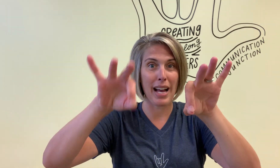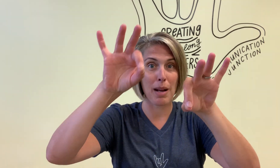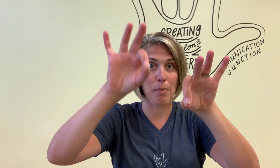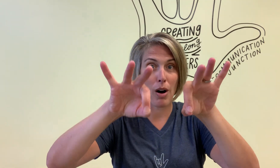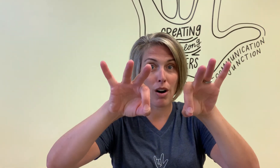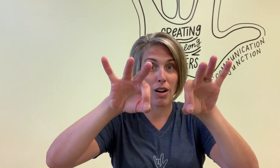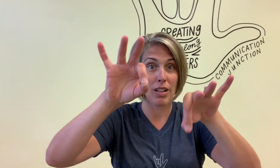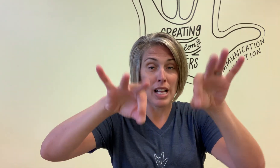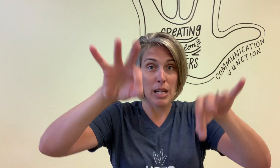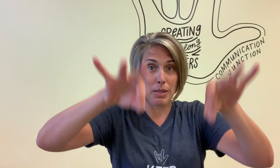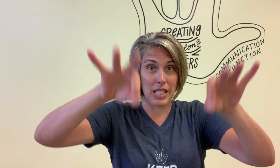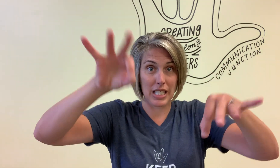back, Paul.